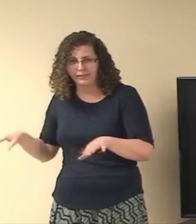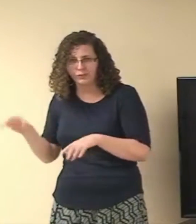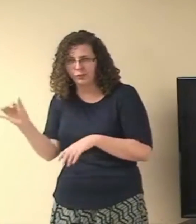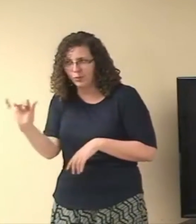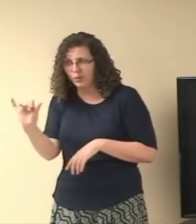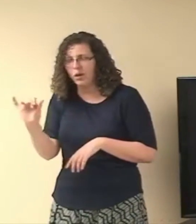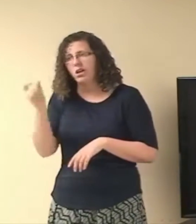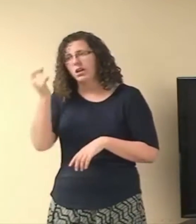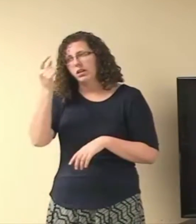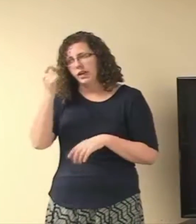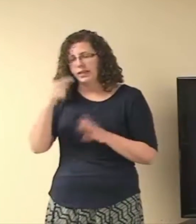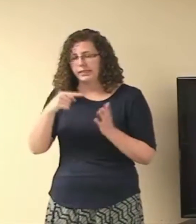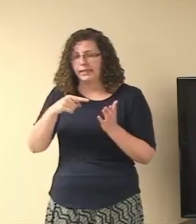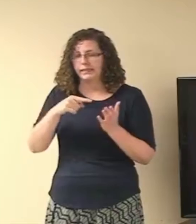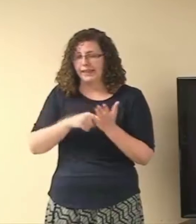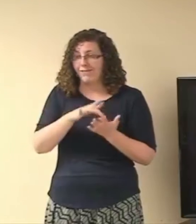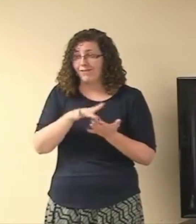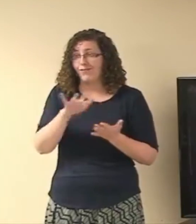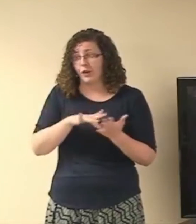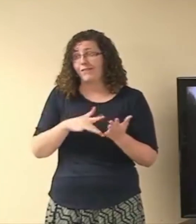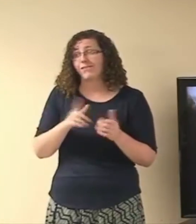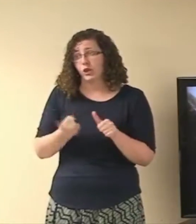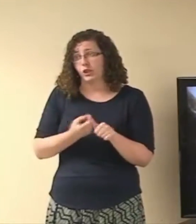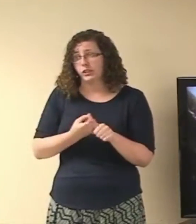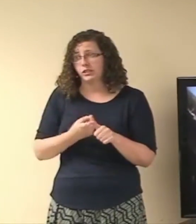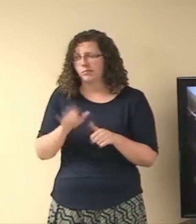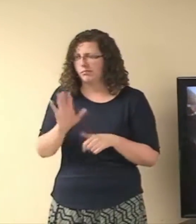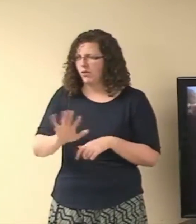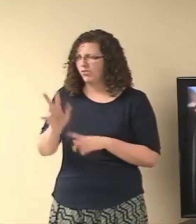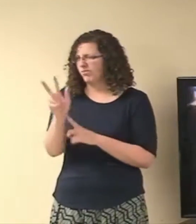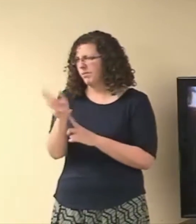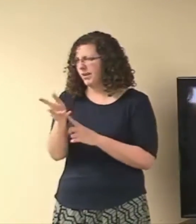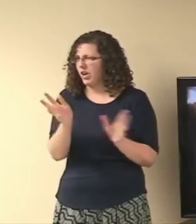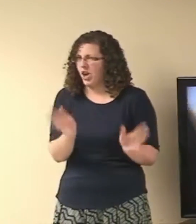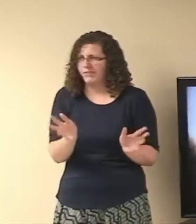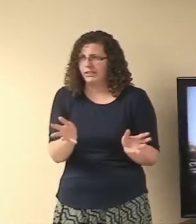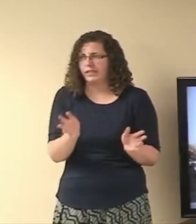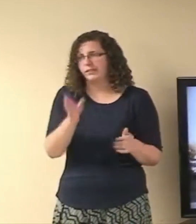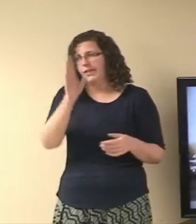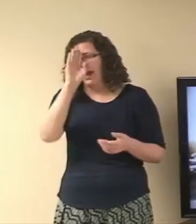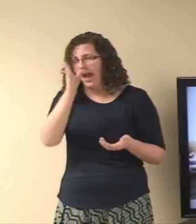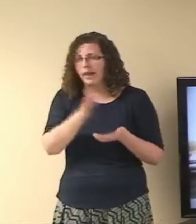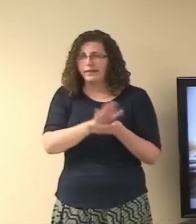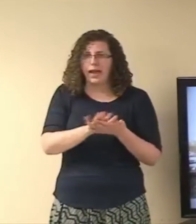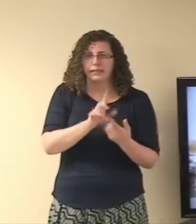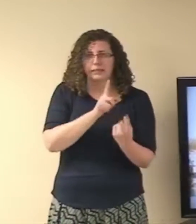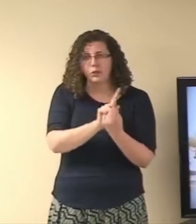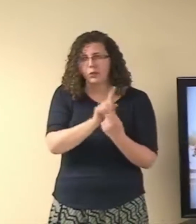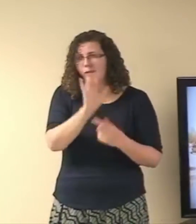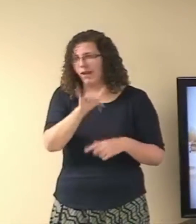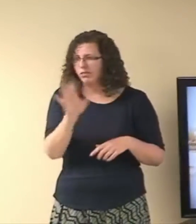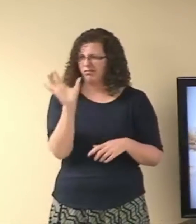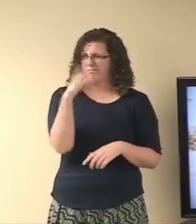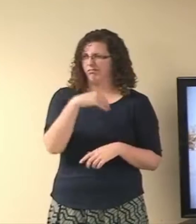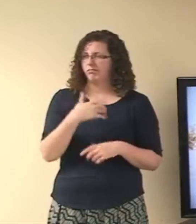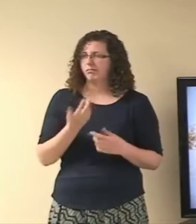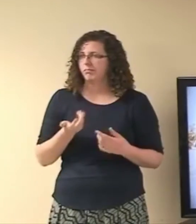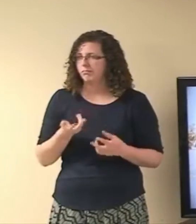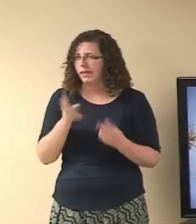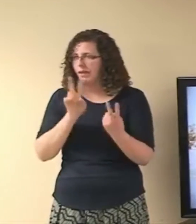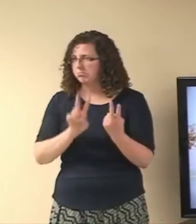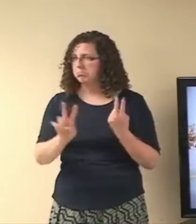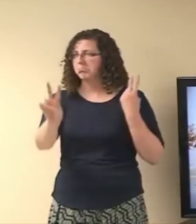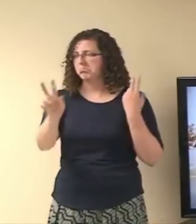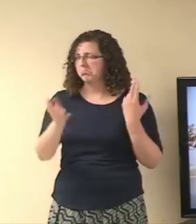The whole conversation only lasted about 3 minutes. It was like, nice to meet you. That was random.